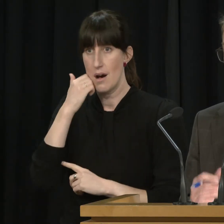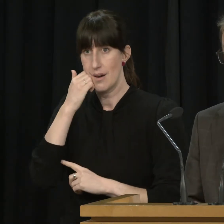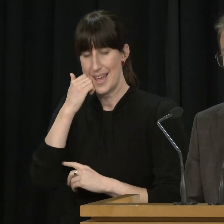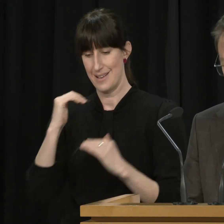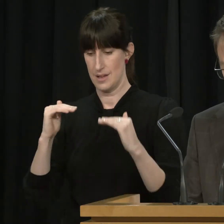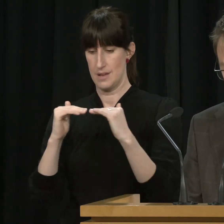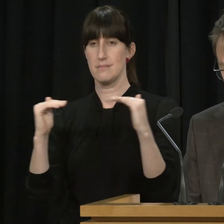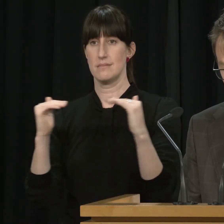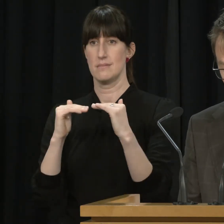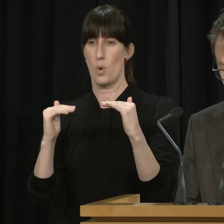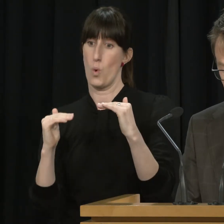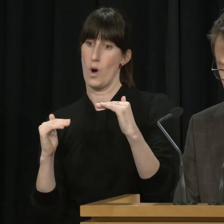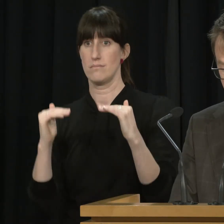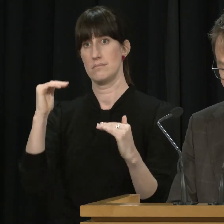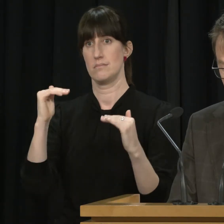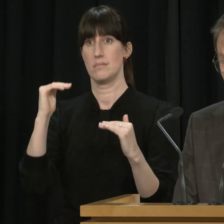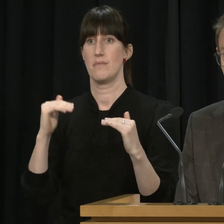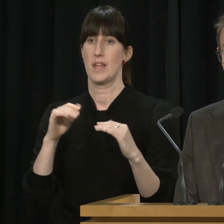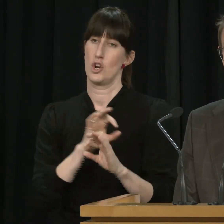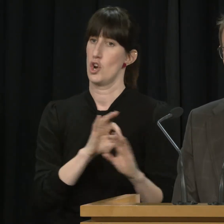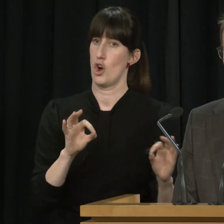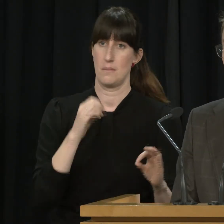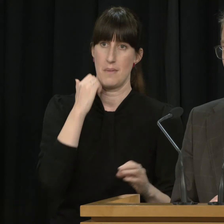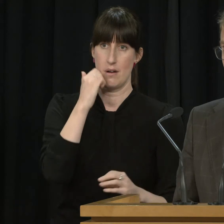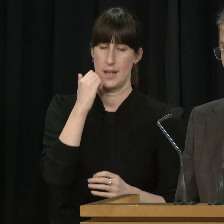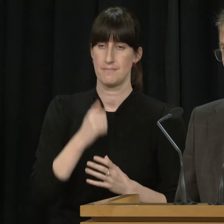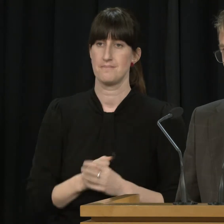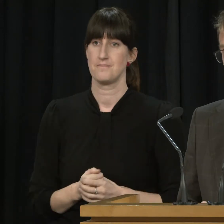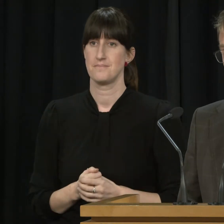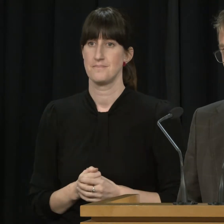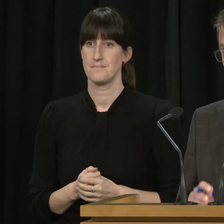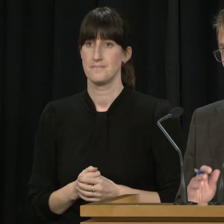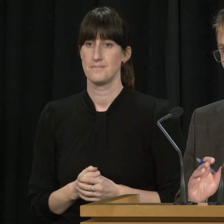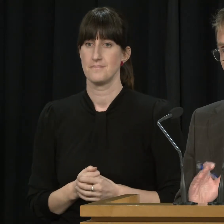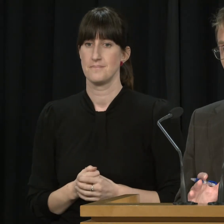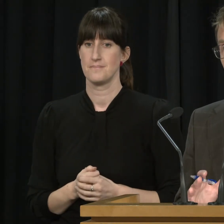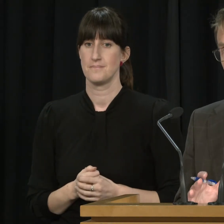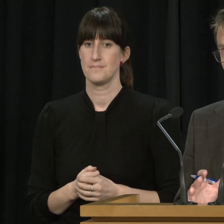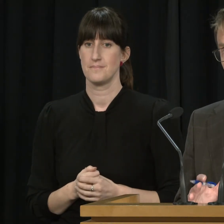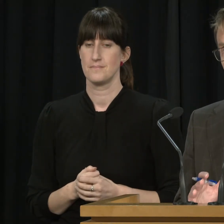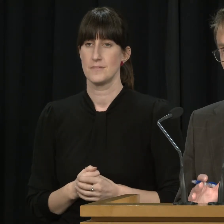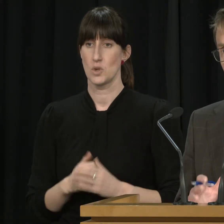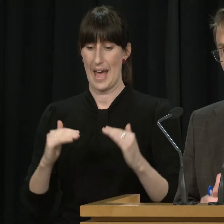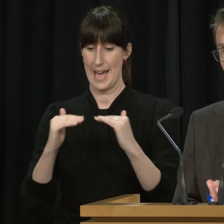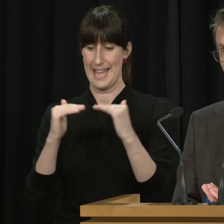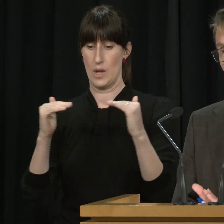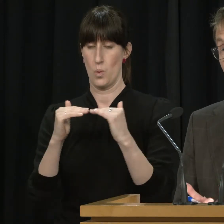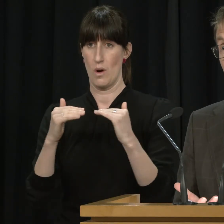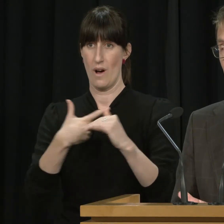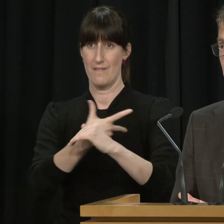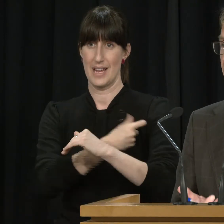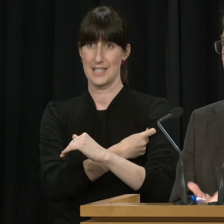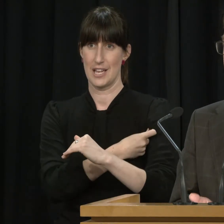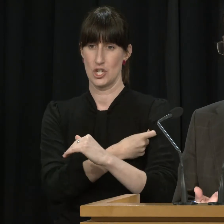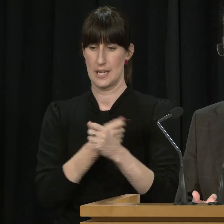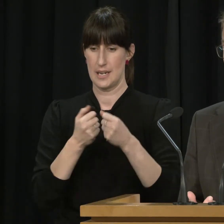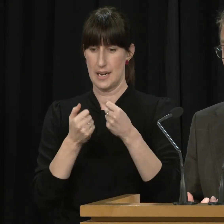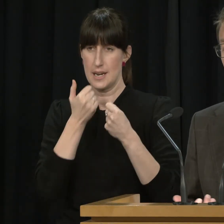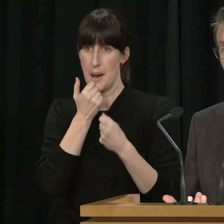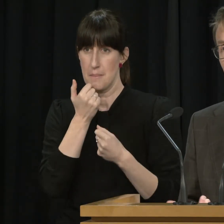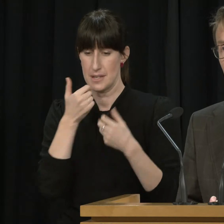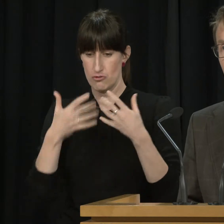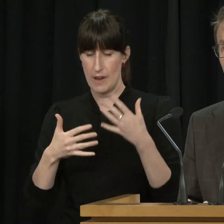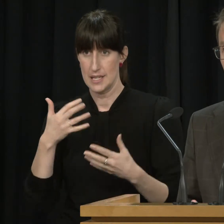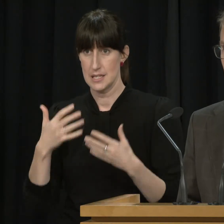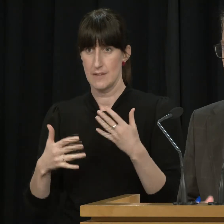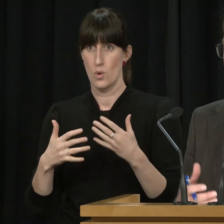or exceed those of non-Māori. The work to date with those equal vaccination rates about age 55 for Māori